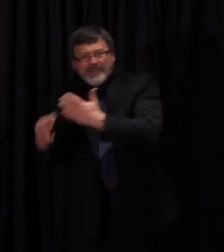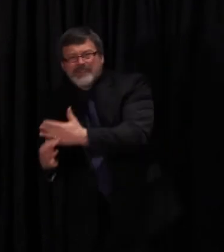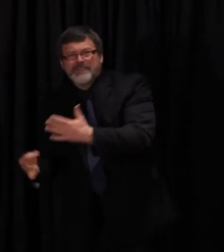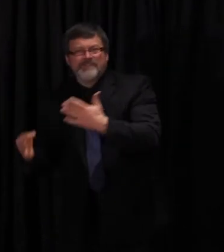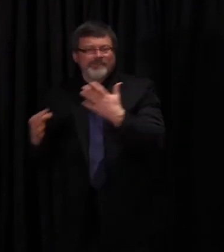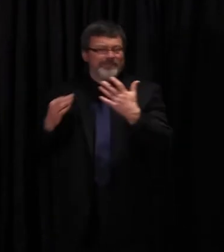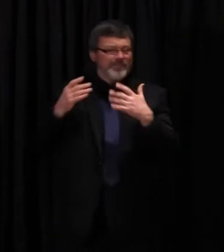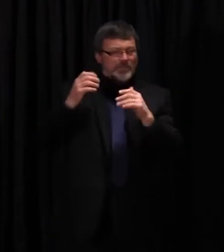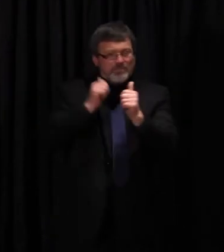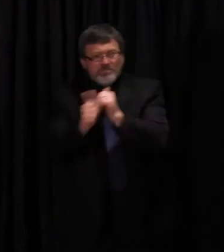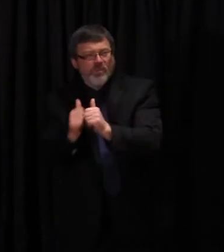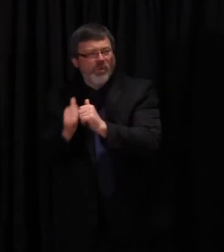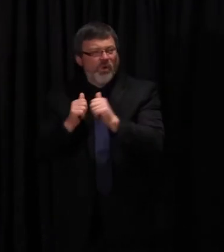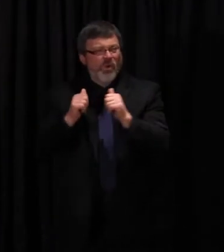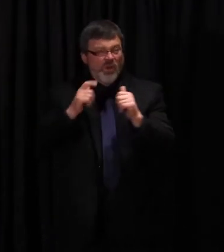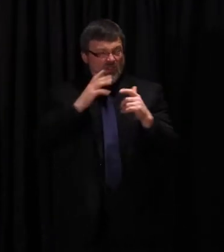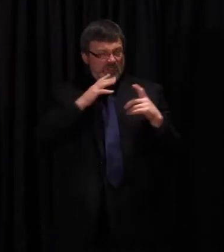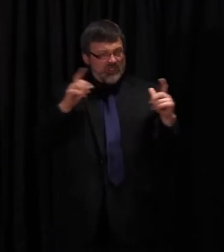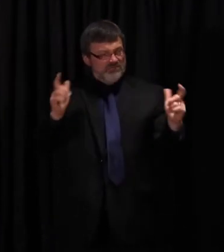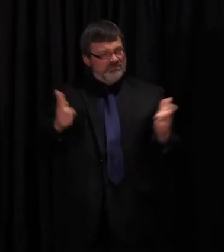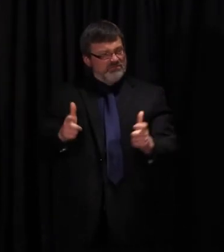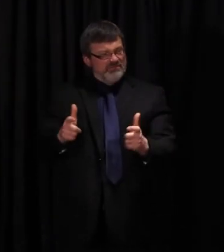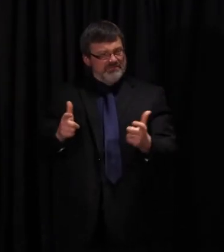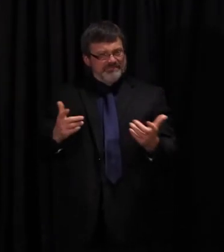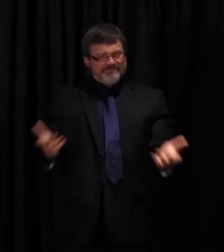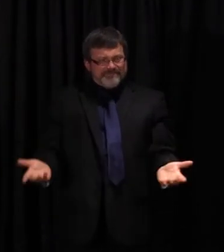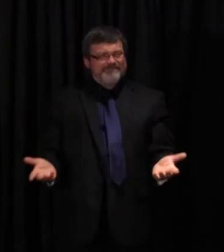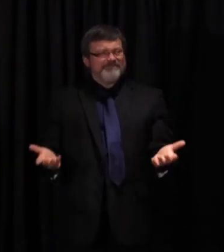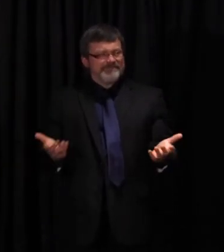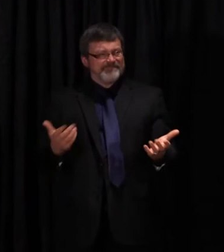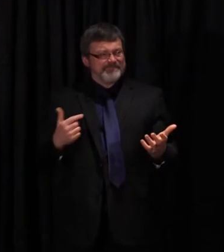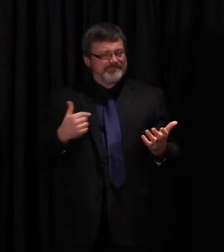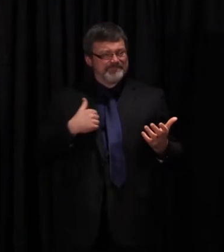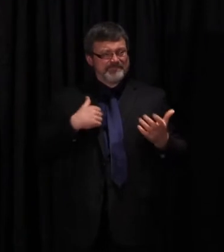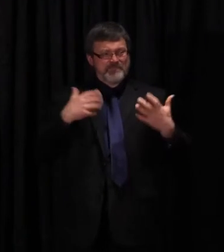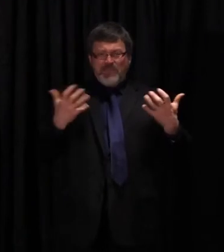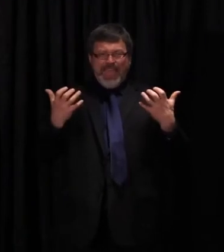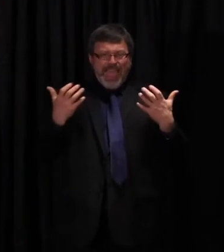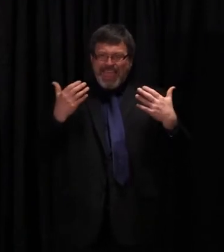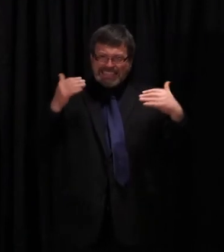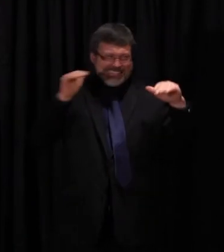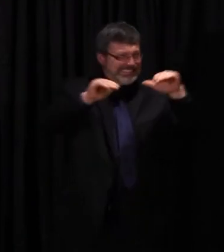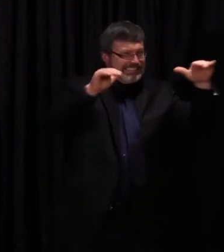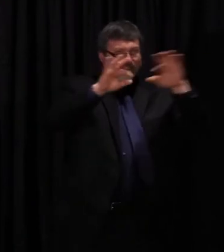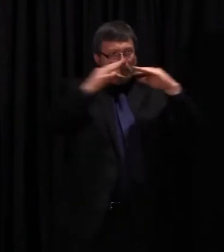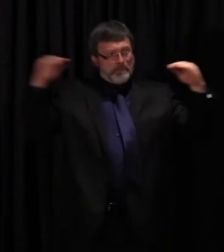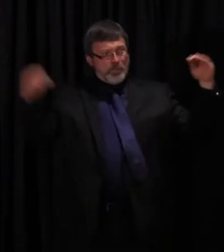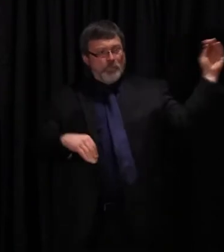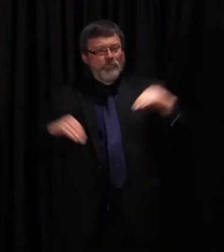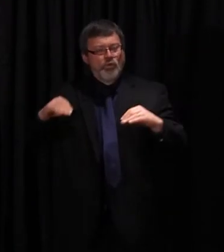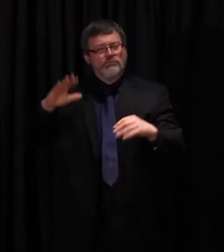offerings, it's hard to attract families, workers, and jobs to those communities.